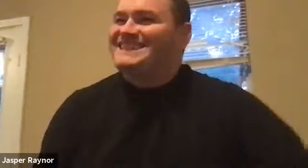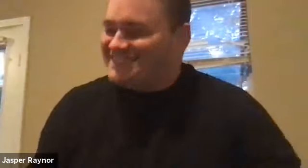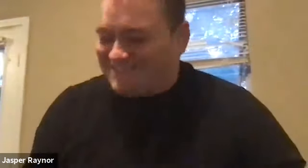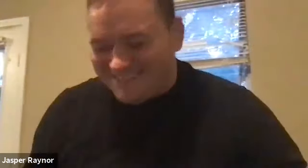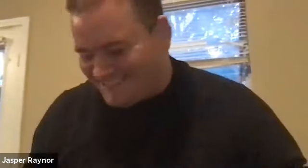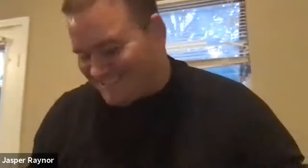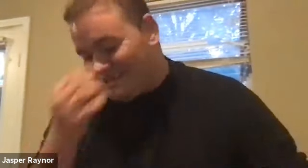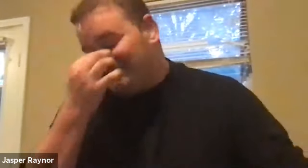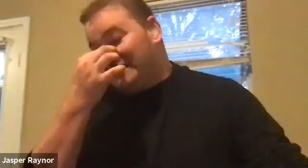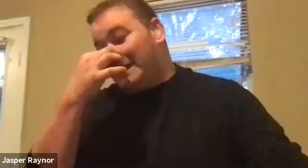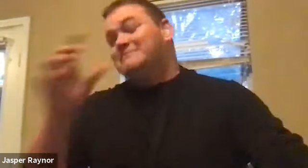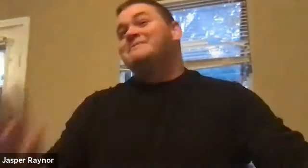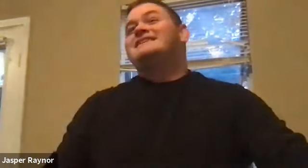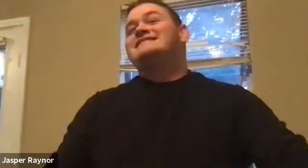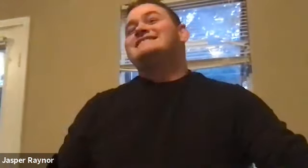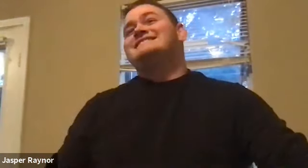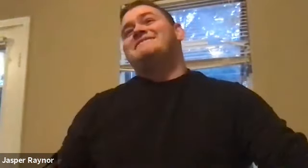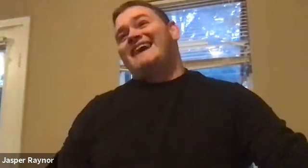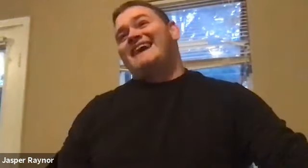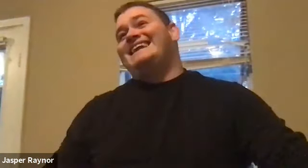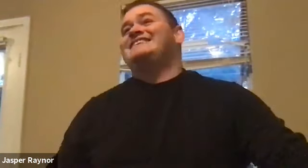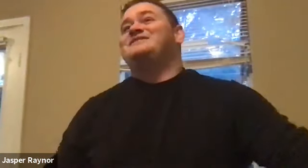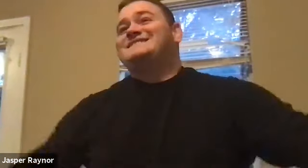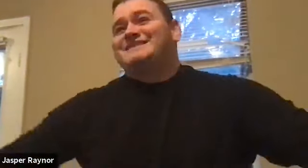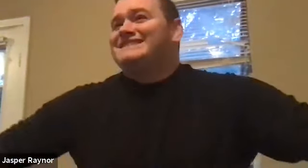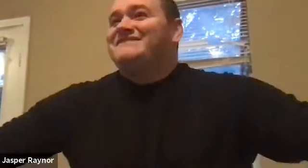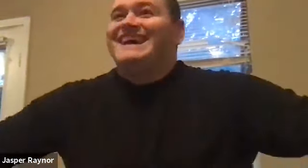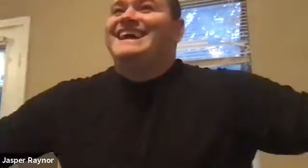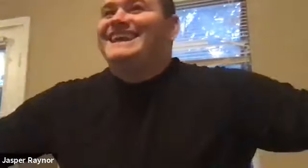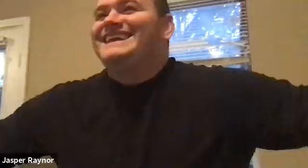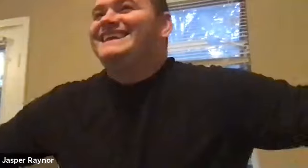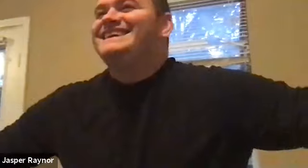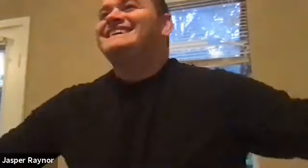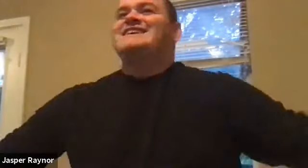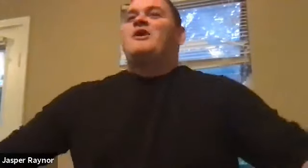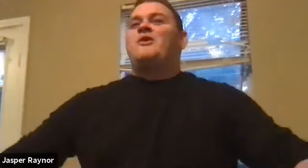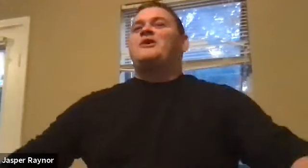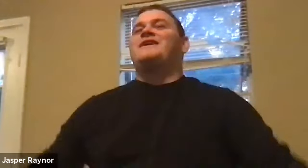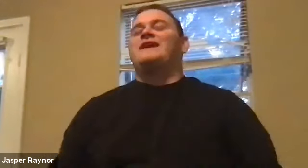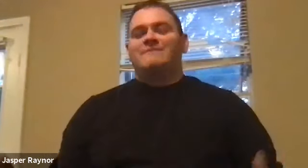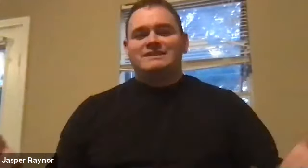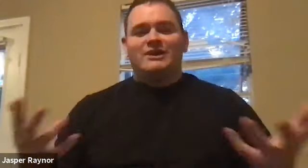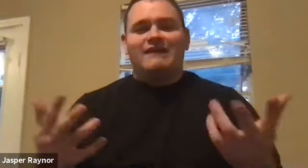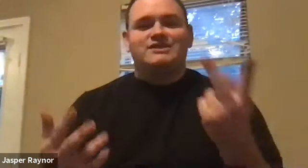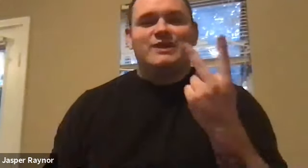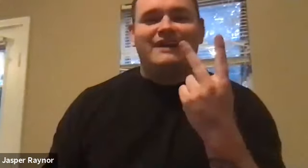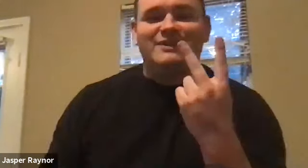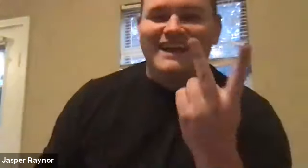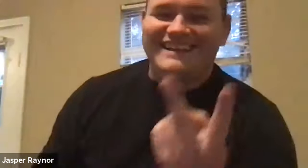so much. It's because I'm fat. I know it's because I'm fat. Well, I mean, like the store, So big yeah, and tall. yeah. That would